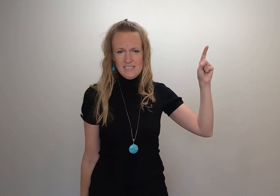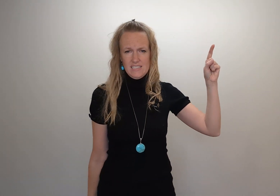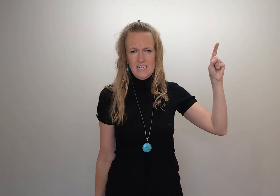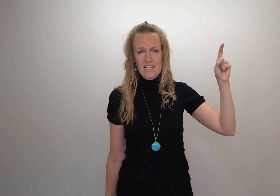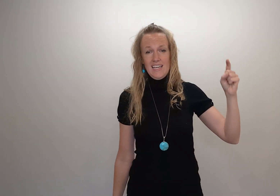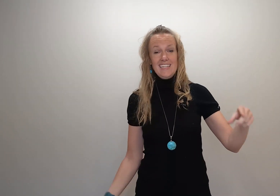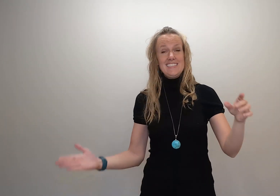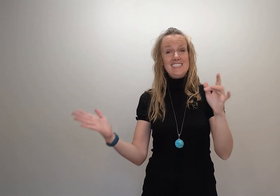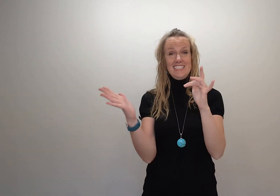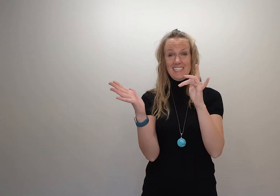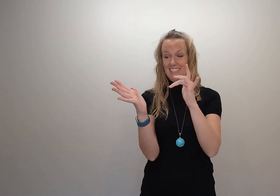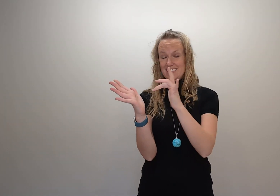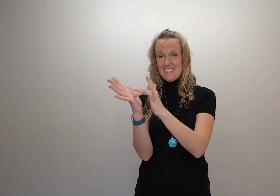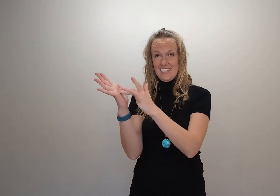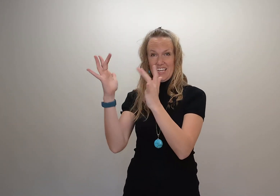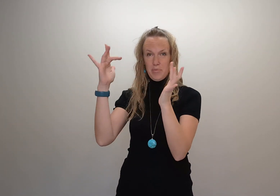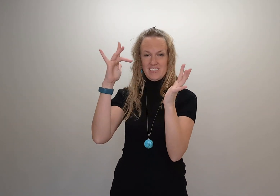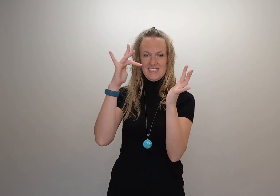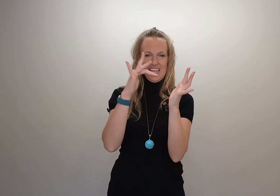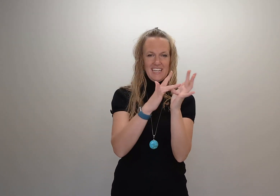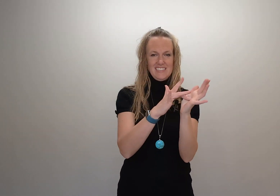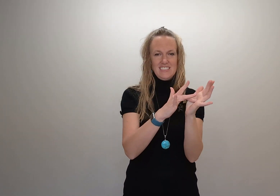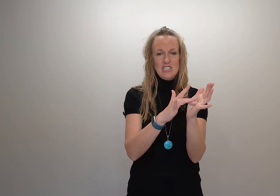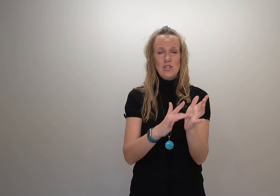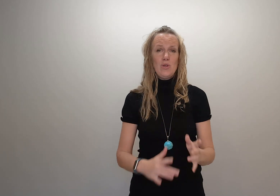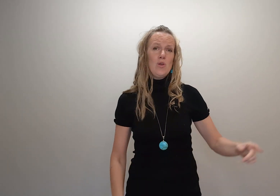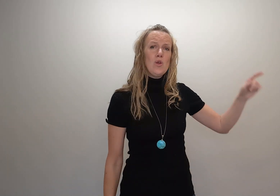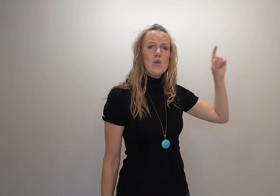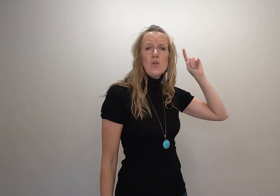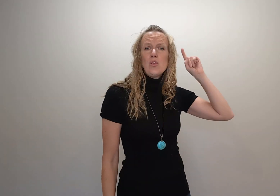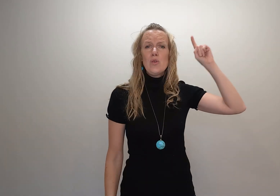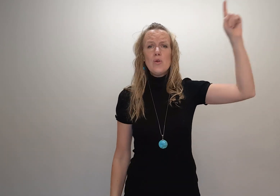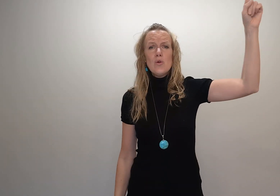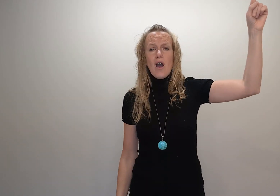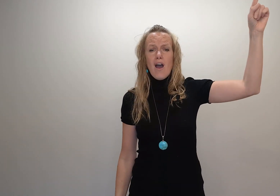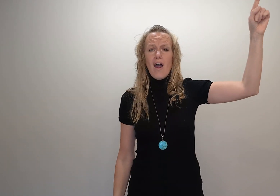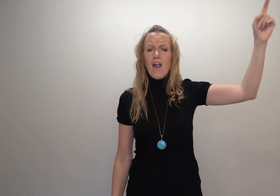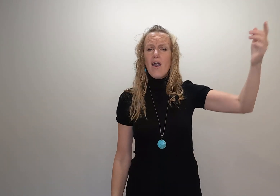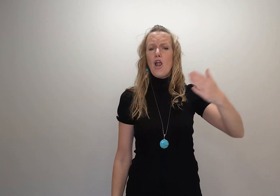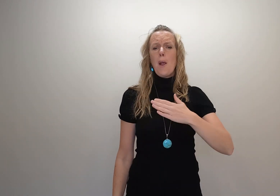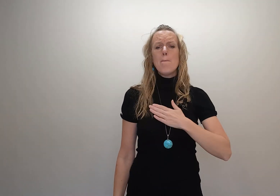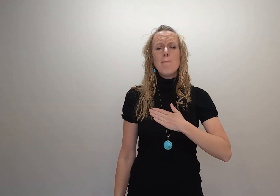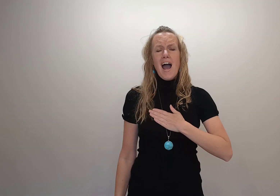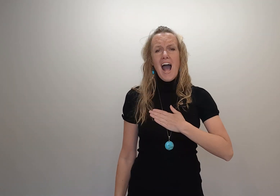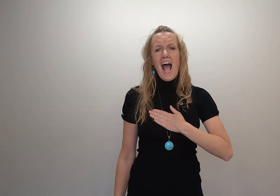stand. Jesus, nail-pierced hands, you are